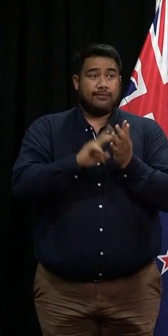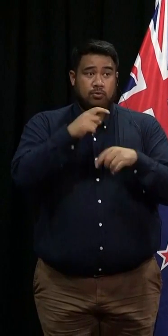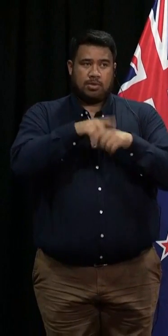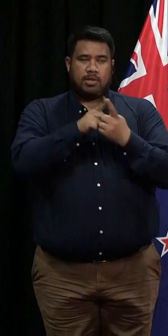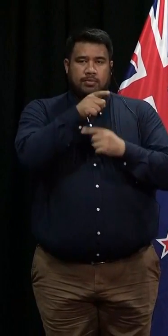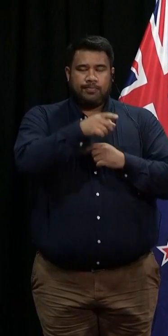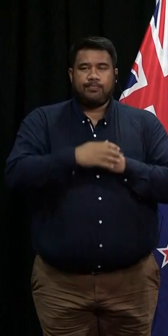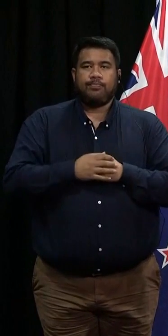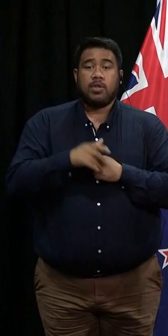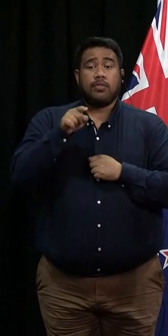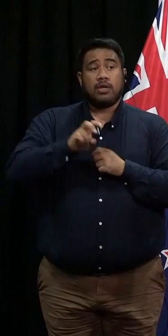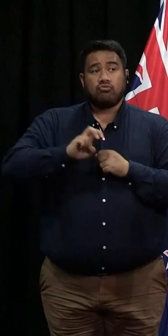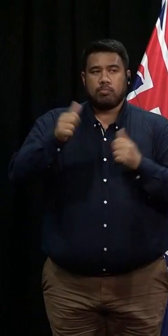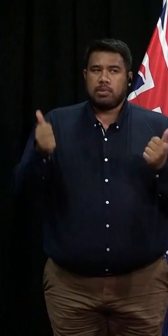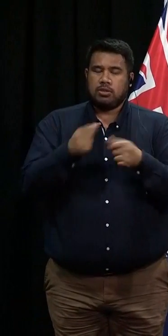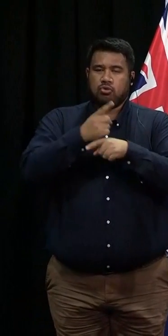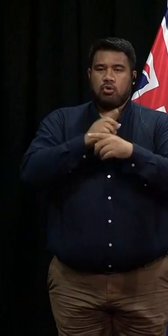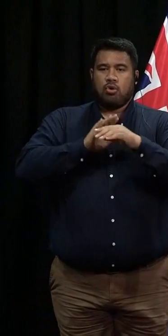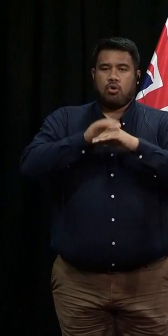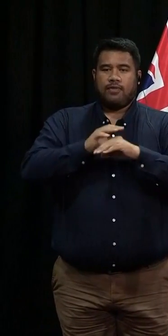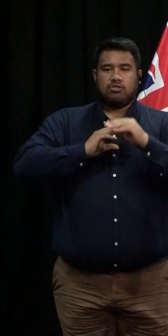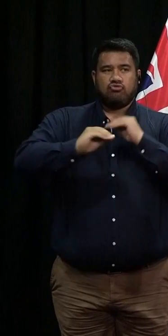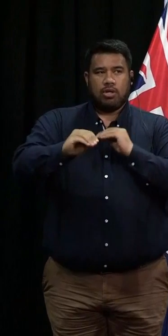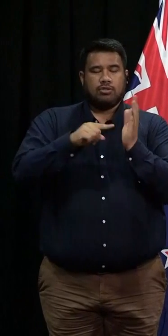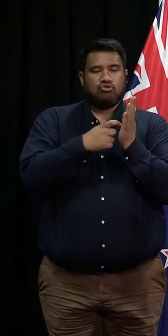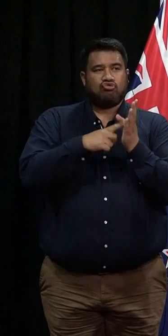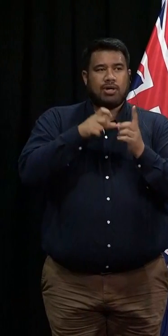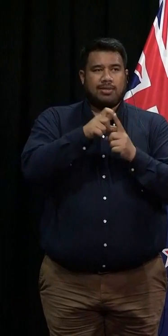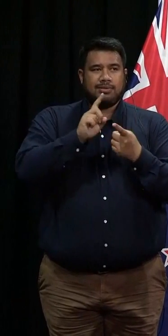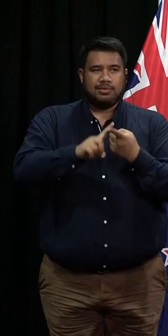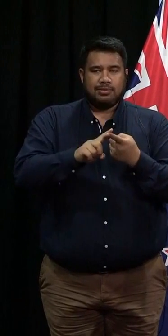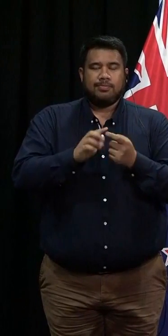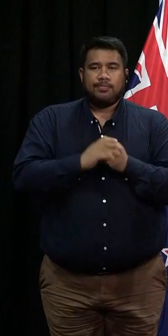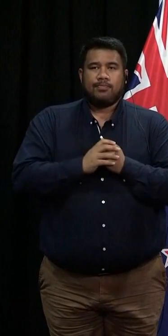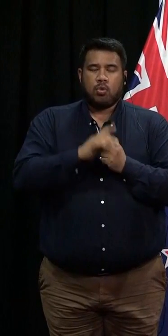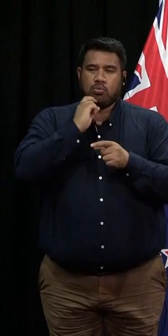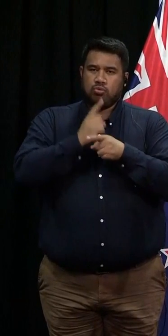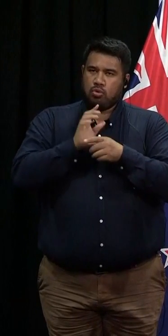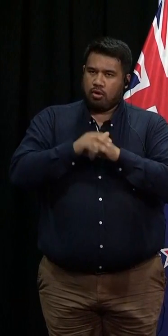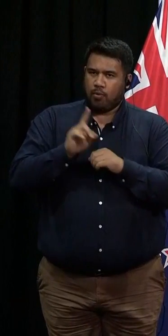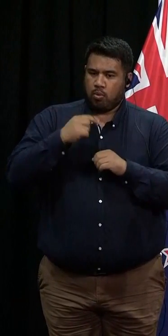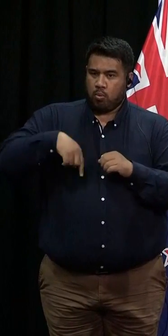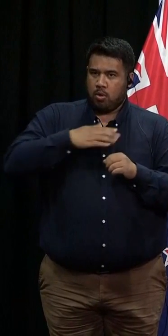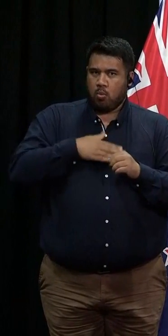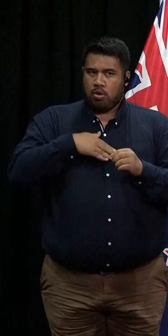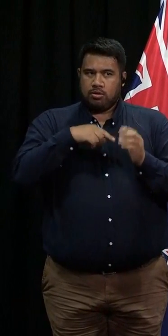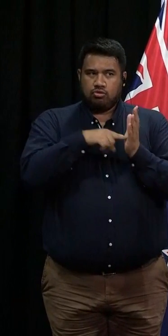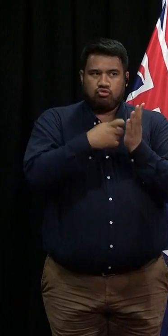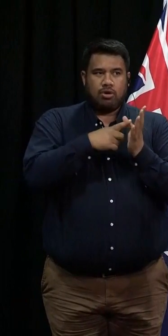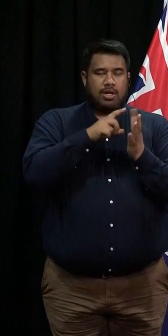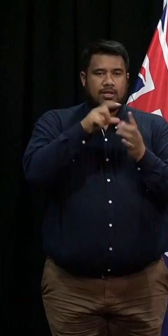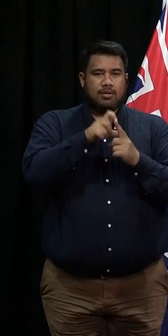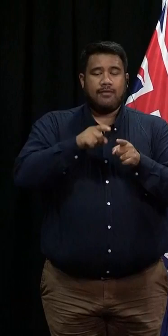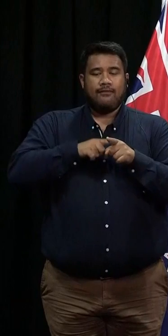I'll be taking the opportunity to push our progressive trade alliance, trade agenda, and we're seeking to advance the RCEP